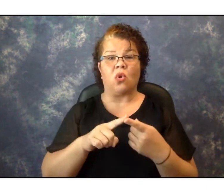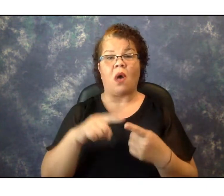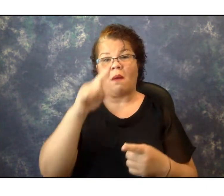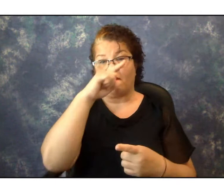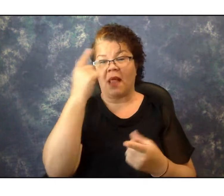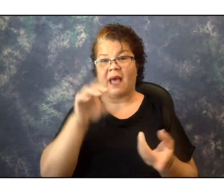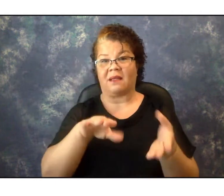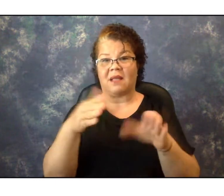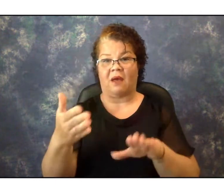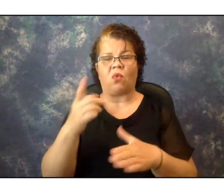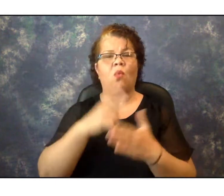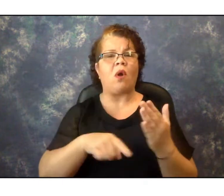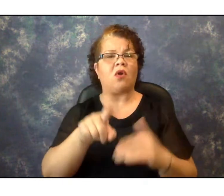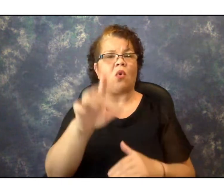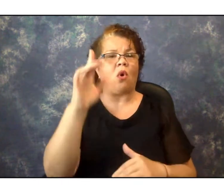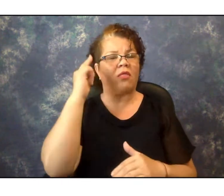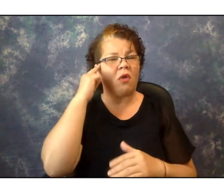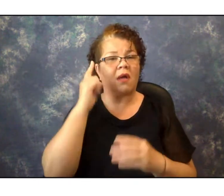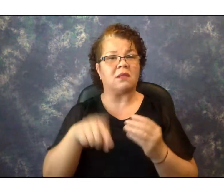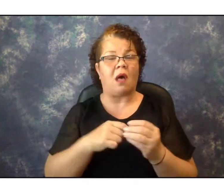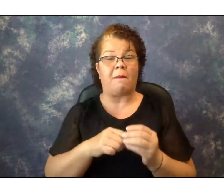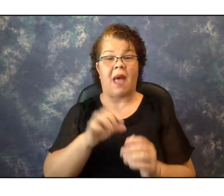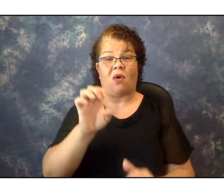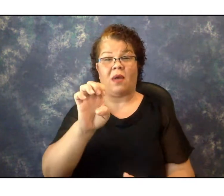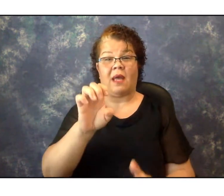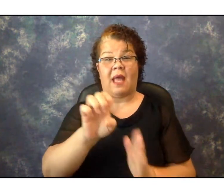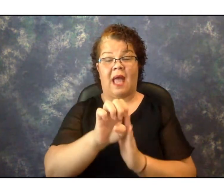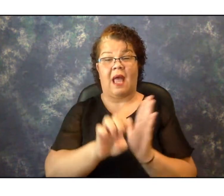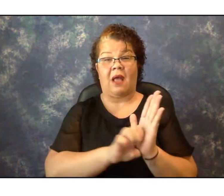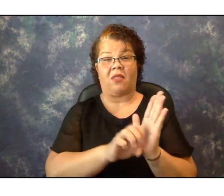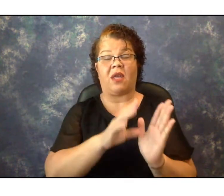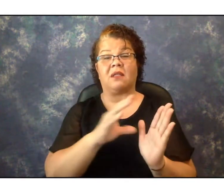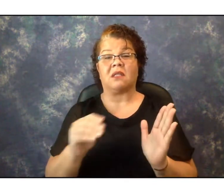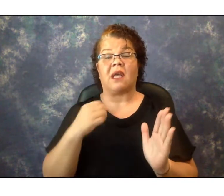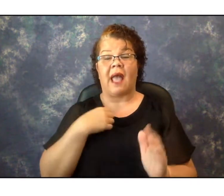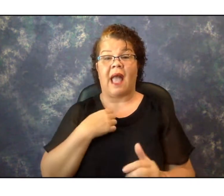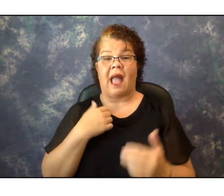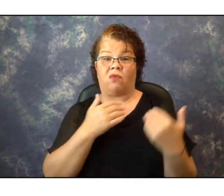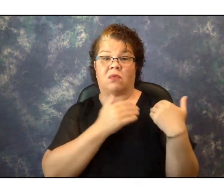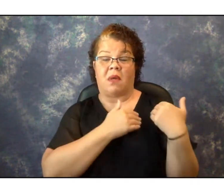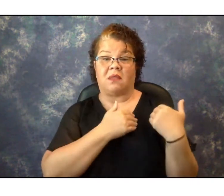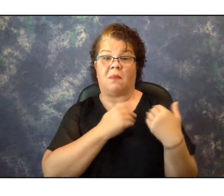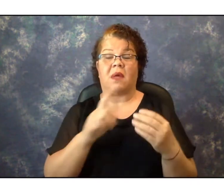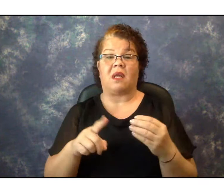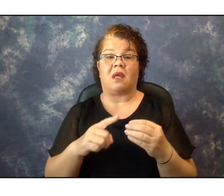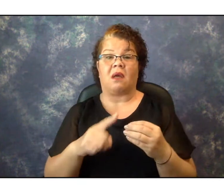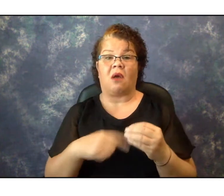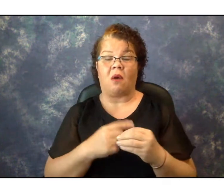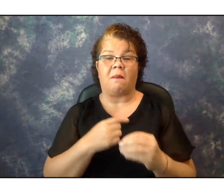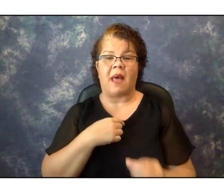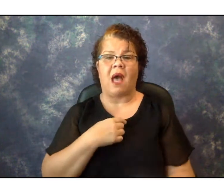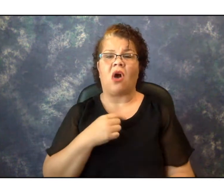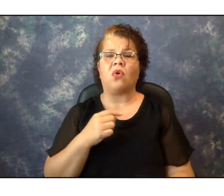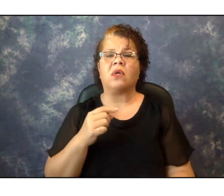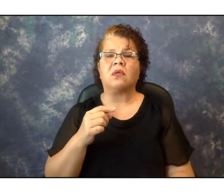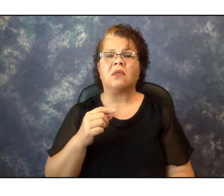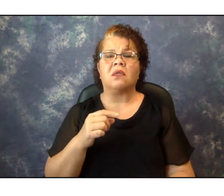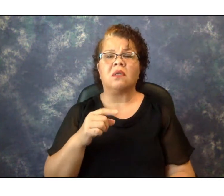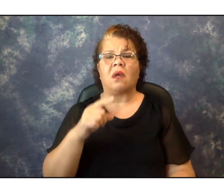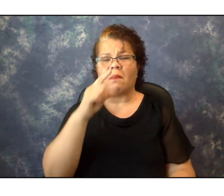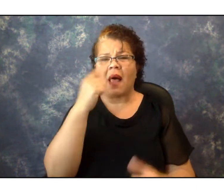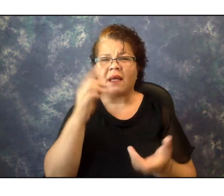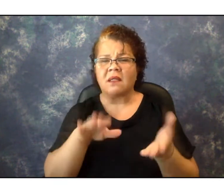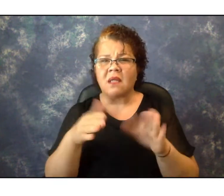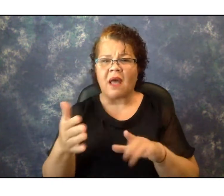and responsibility for caretakers of history, curators, poets, artists, etc., in representing